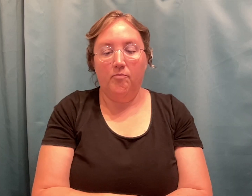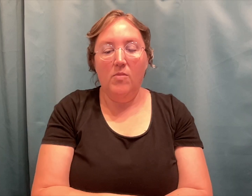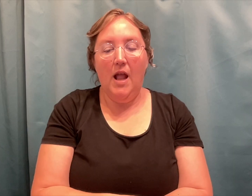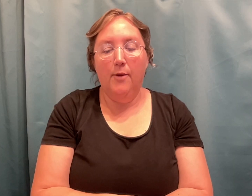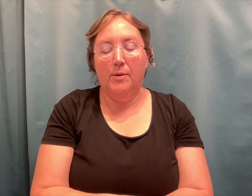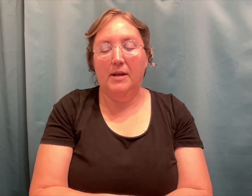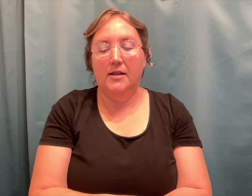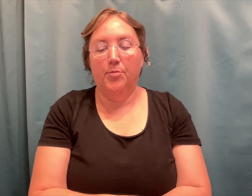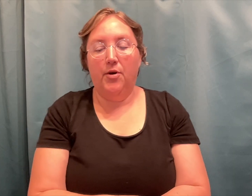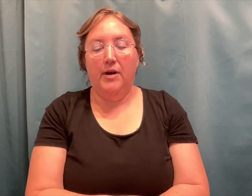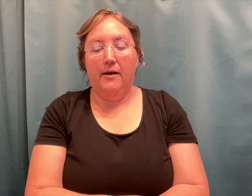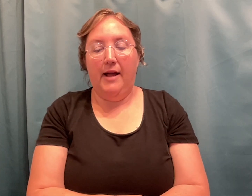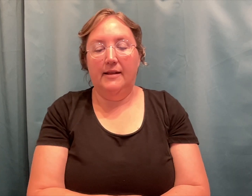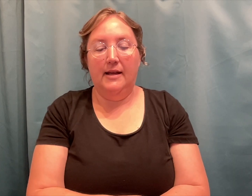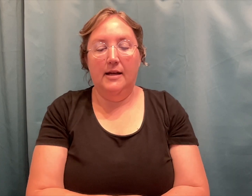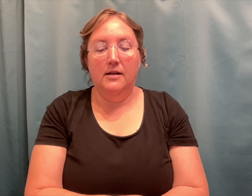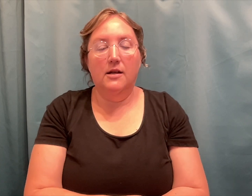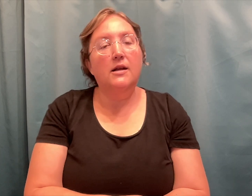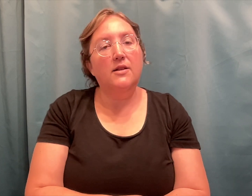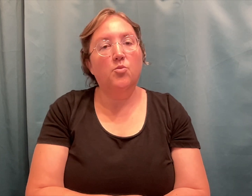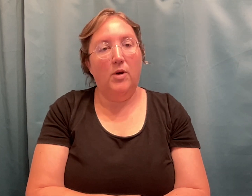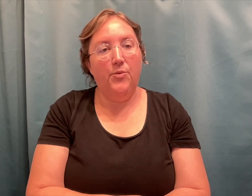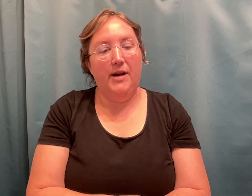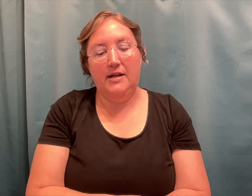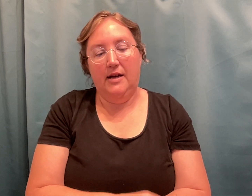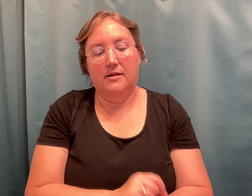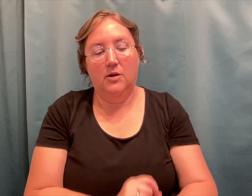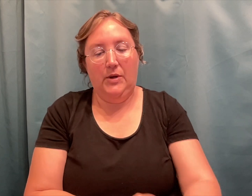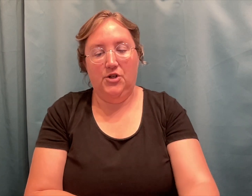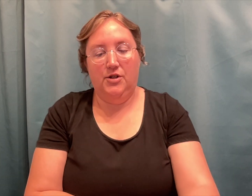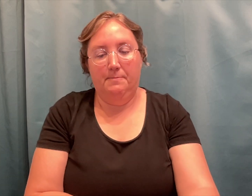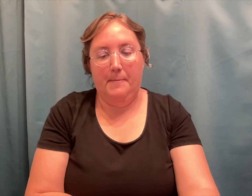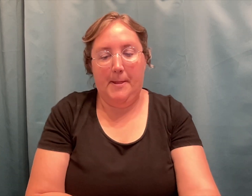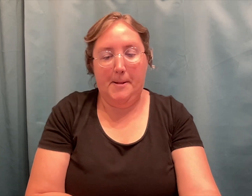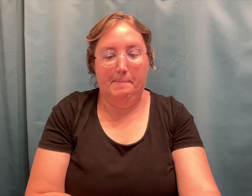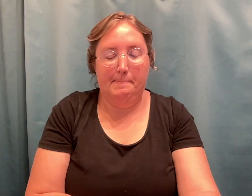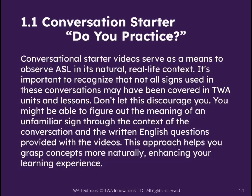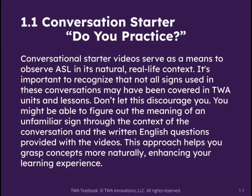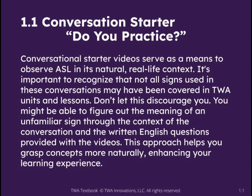I repeat the pronoun at the end, and that's one way to ask a question.